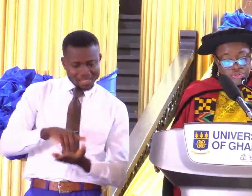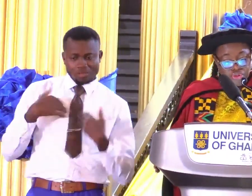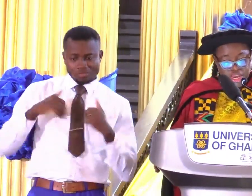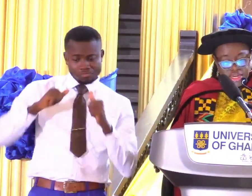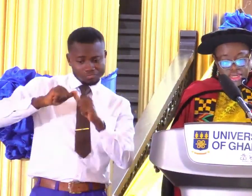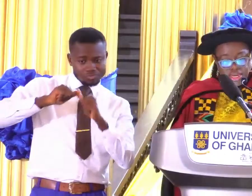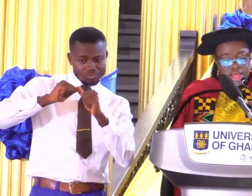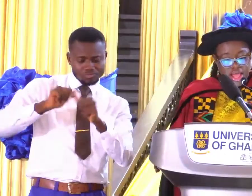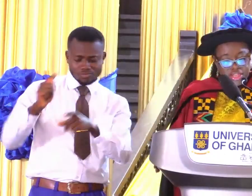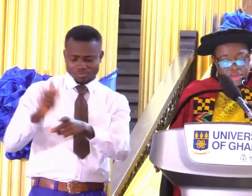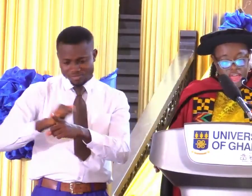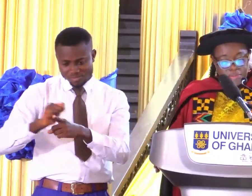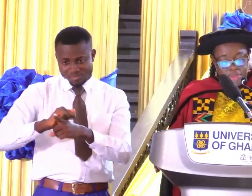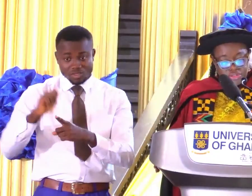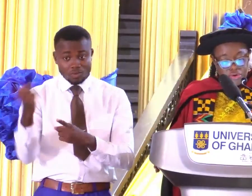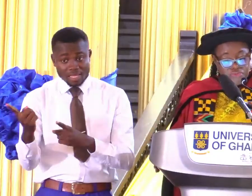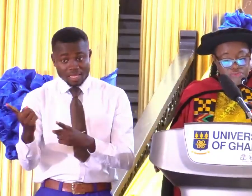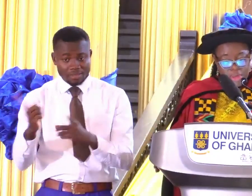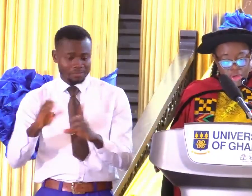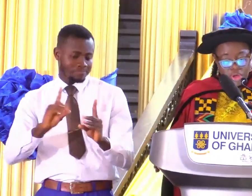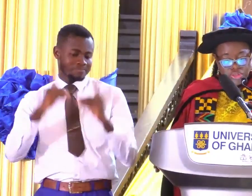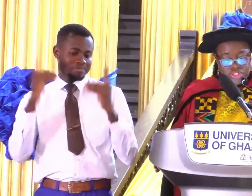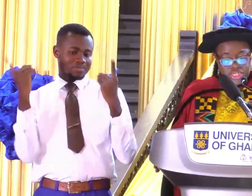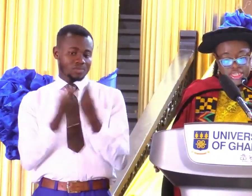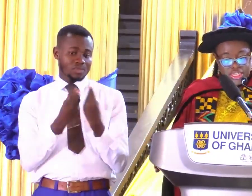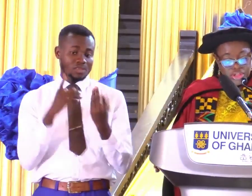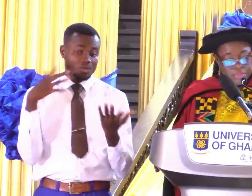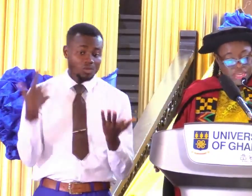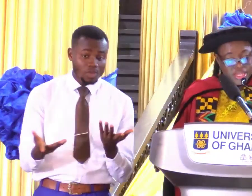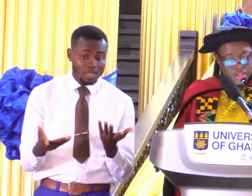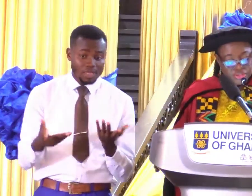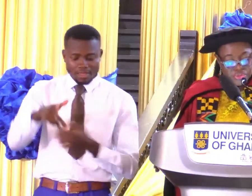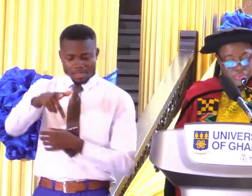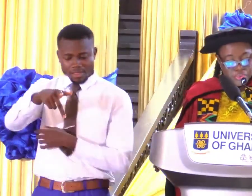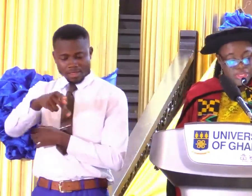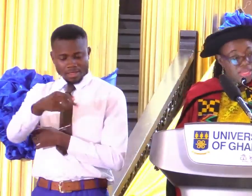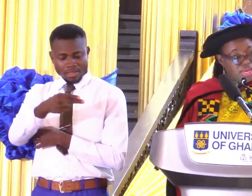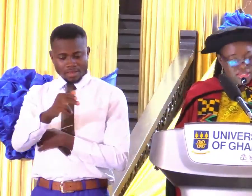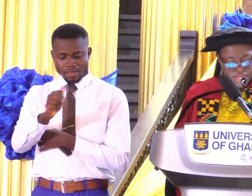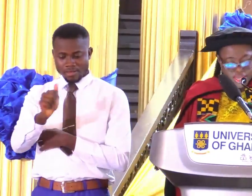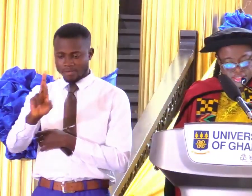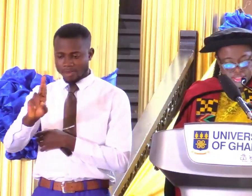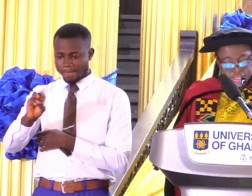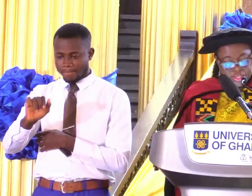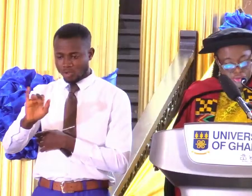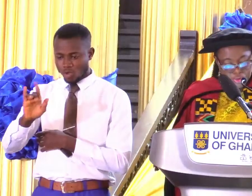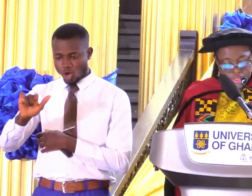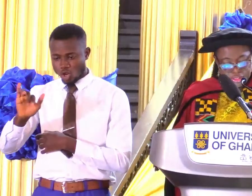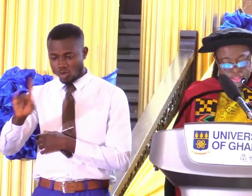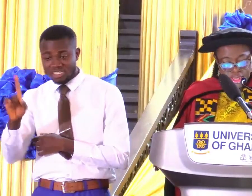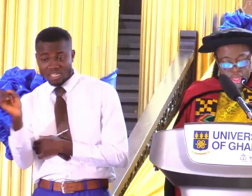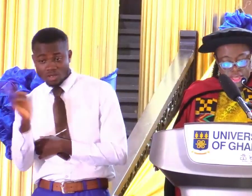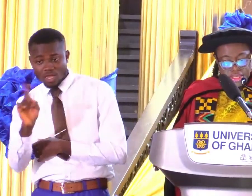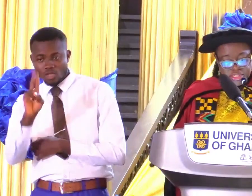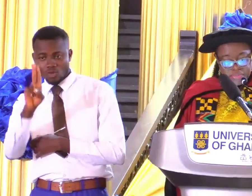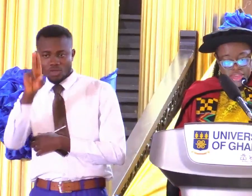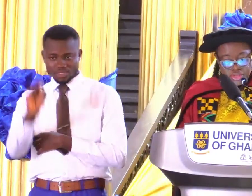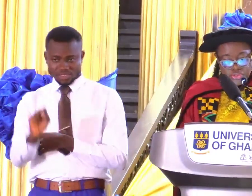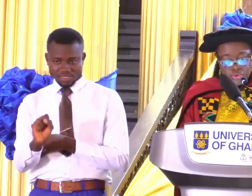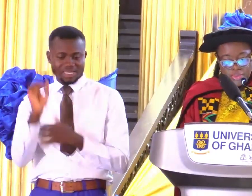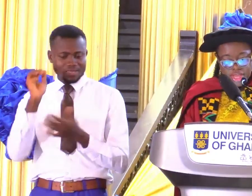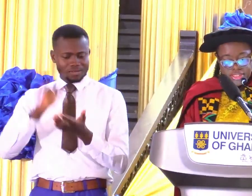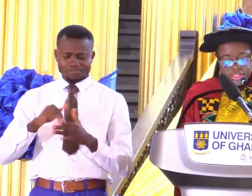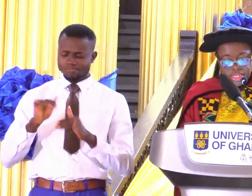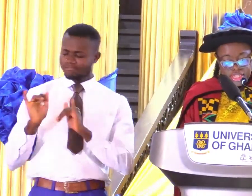postdoctoral training at the Department of Pharmacology, Yale Medical School, Connecticut, in the US, spending